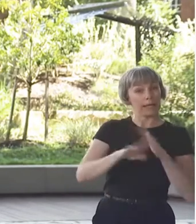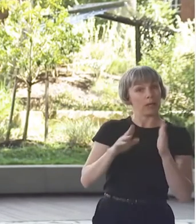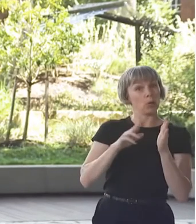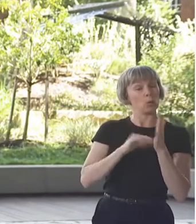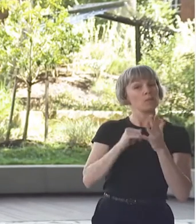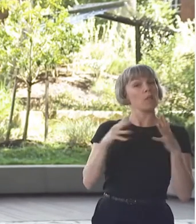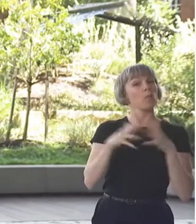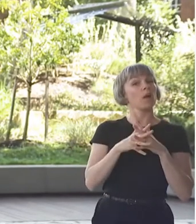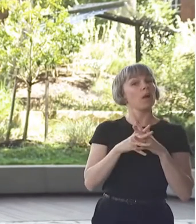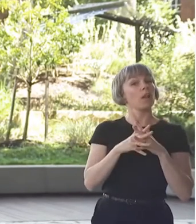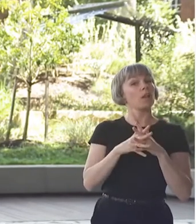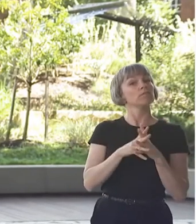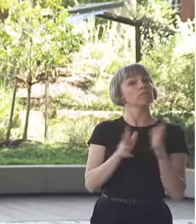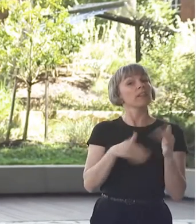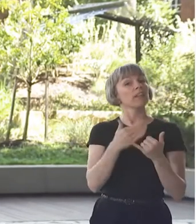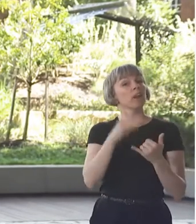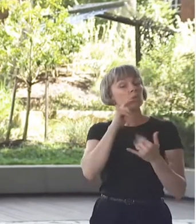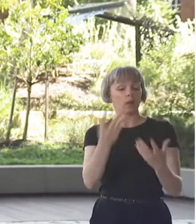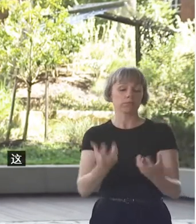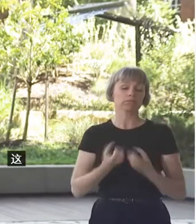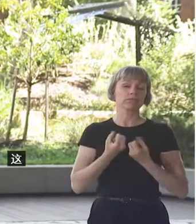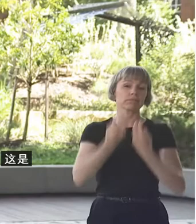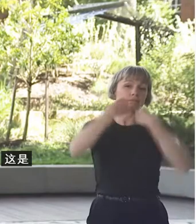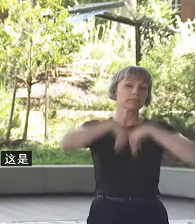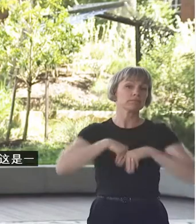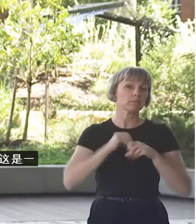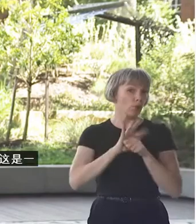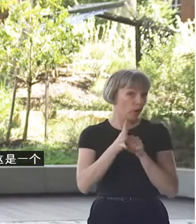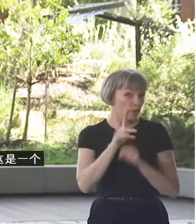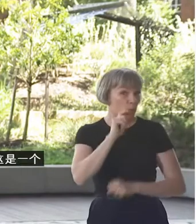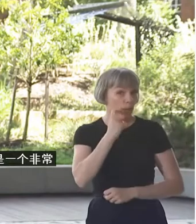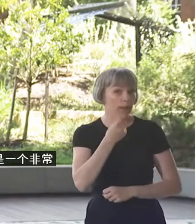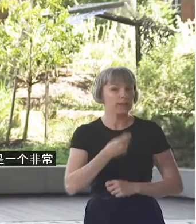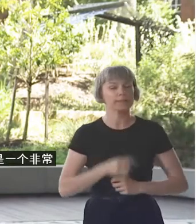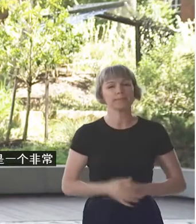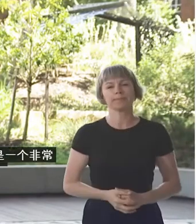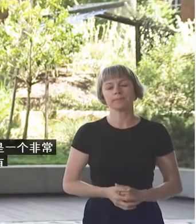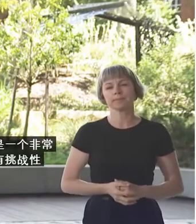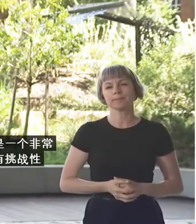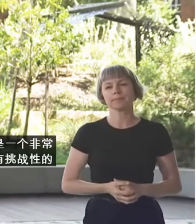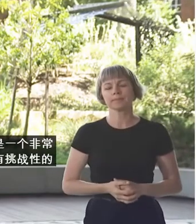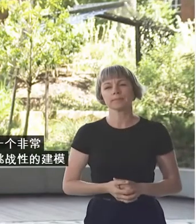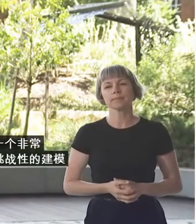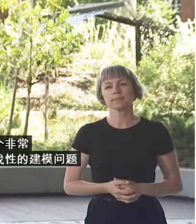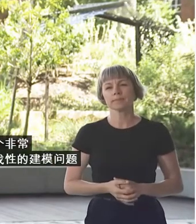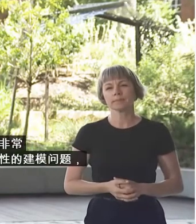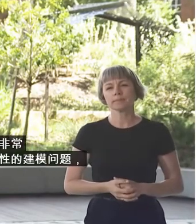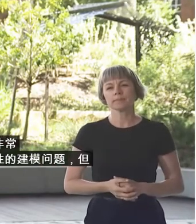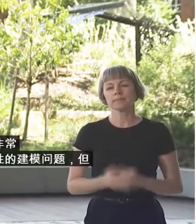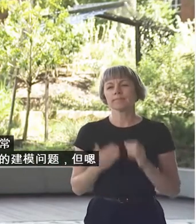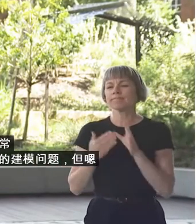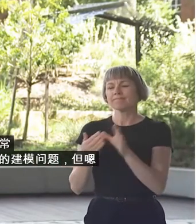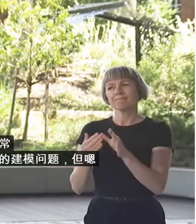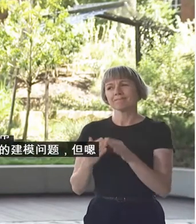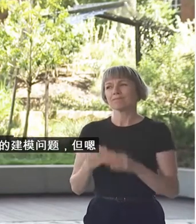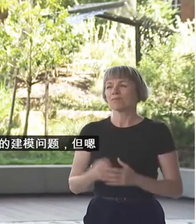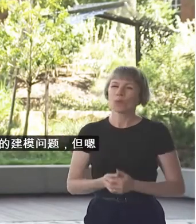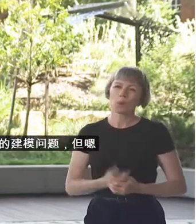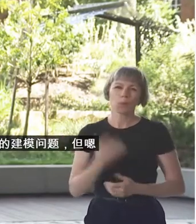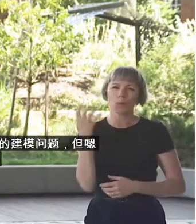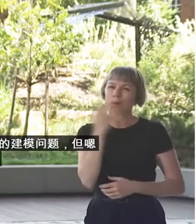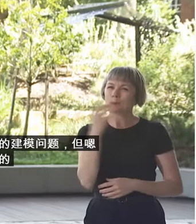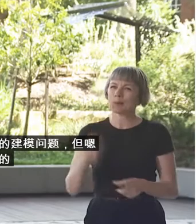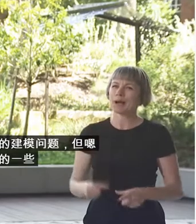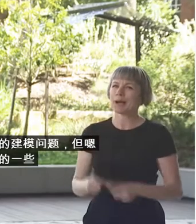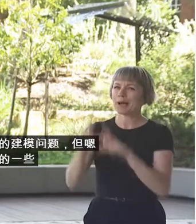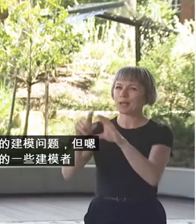Look, to some extent, this is a very challenging modelling question, but speaking